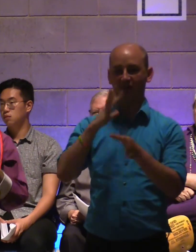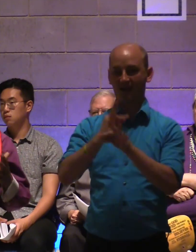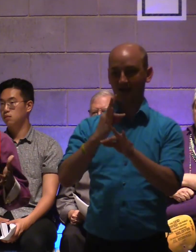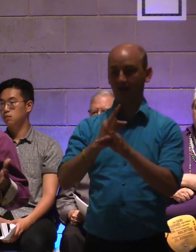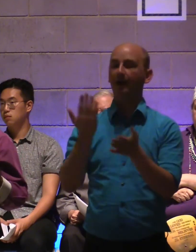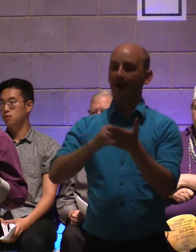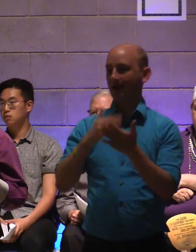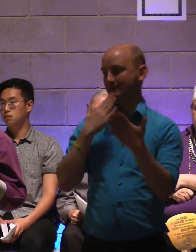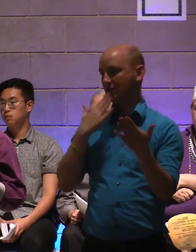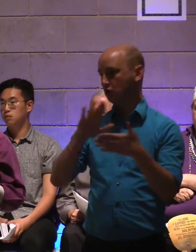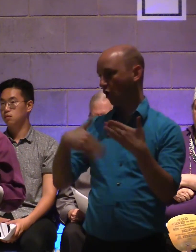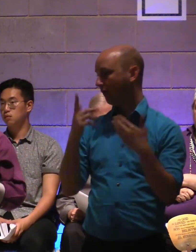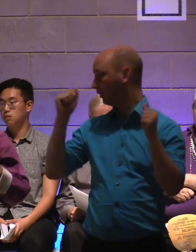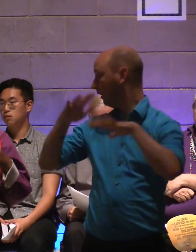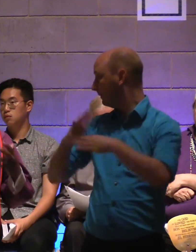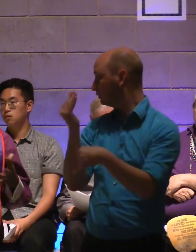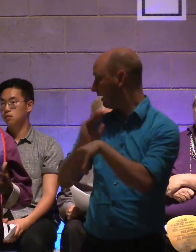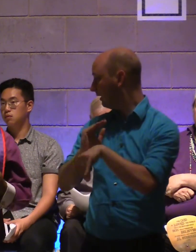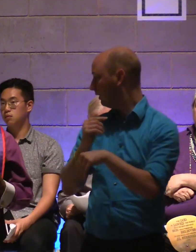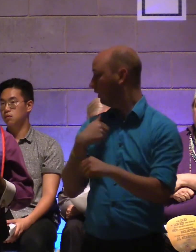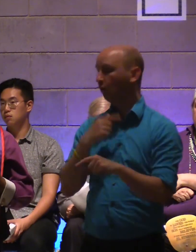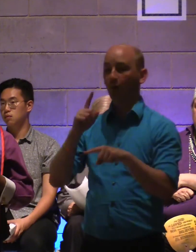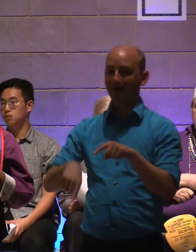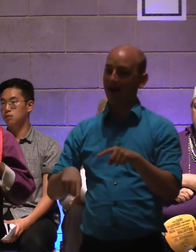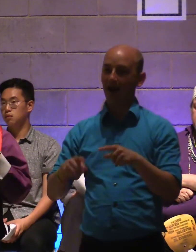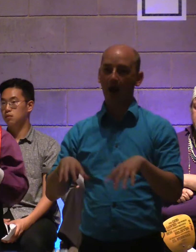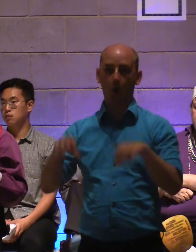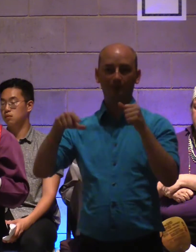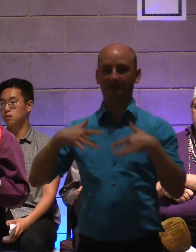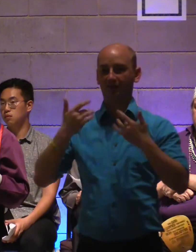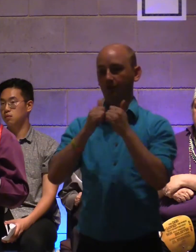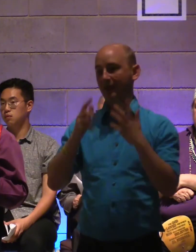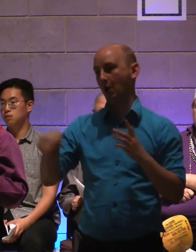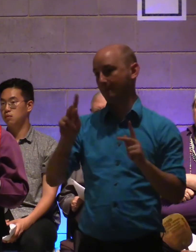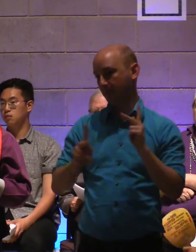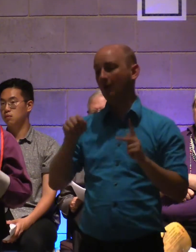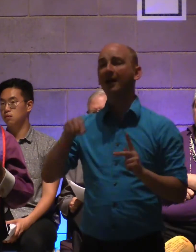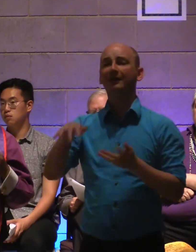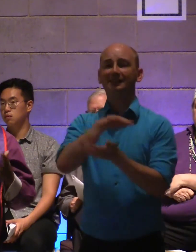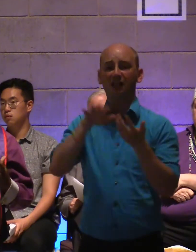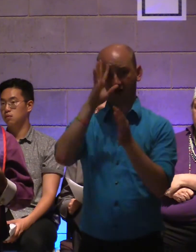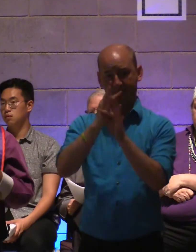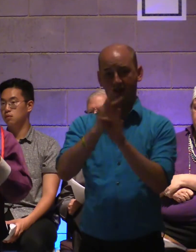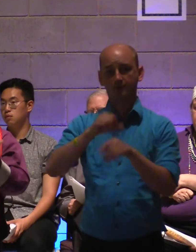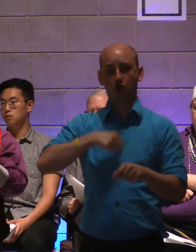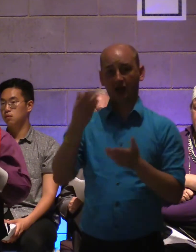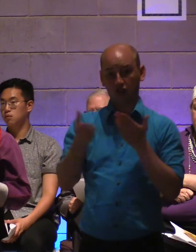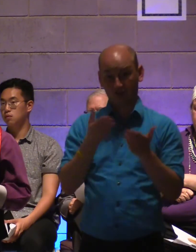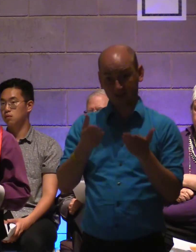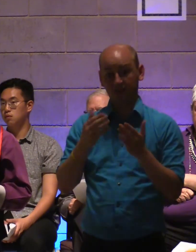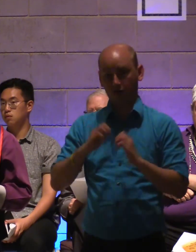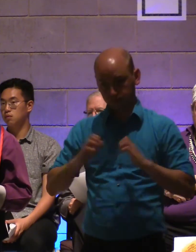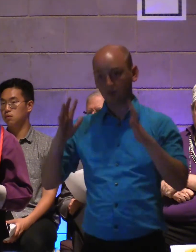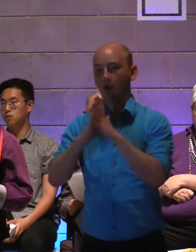we thank you all for coming out on tonight. We cannot do this without you. These Interfaith Pride services are put on through your